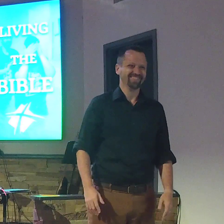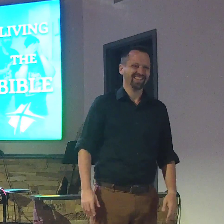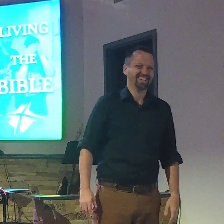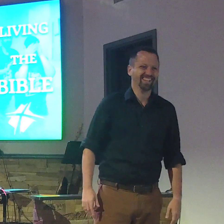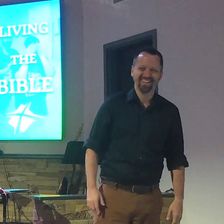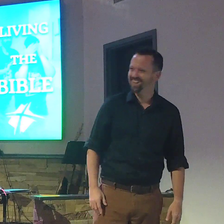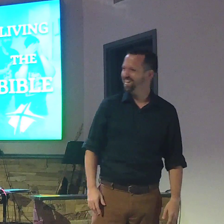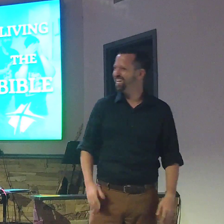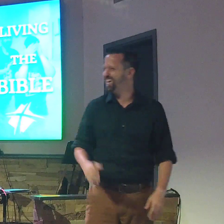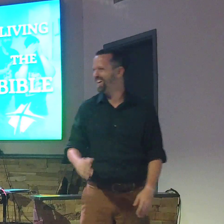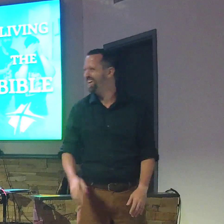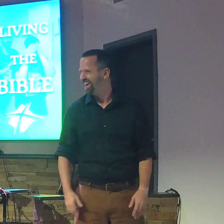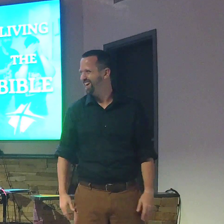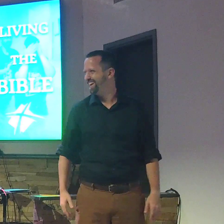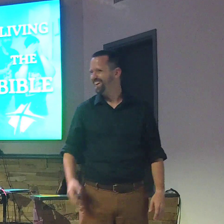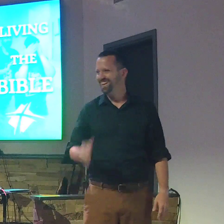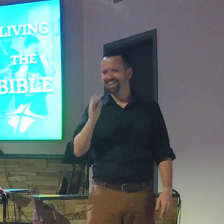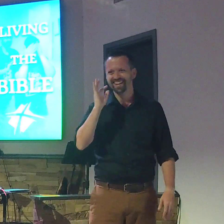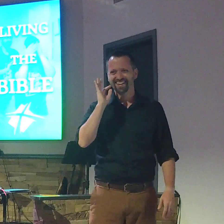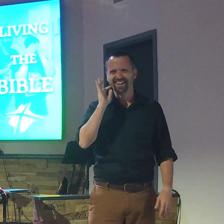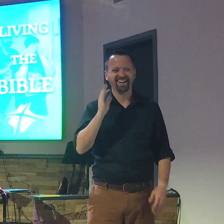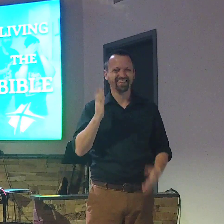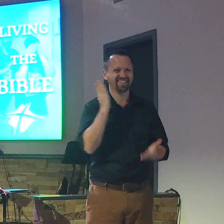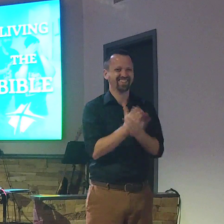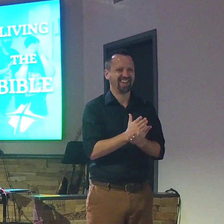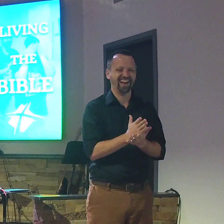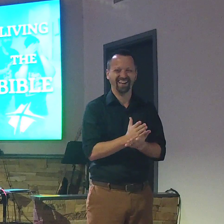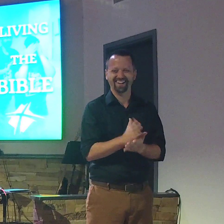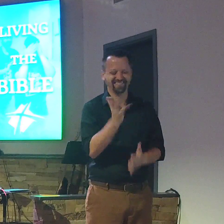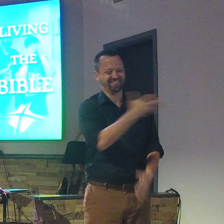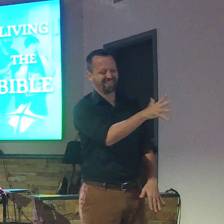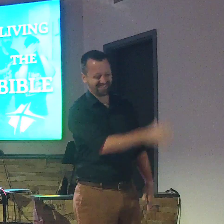The fruit in that tree. I better stop there. You're not the tree.